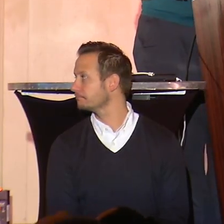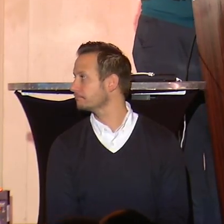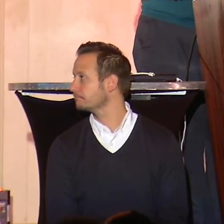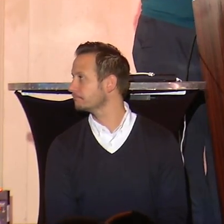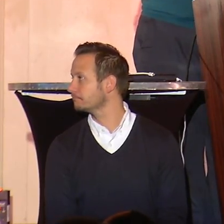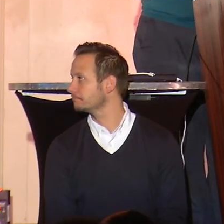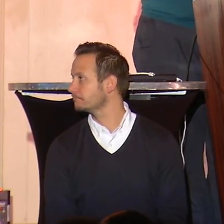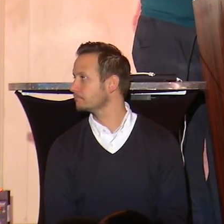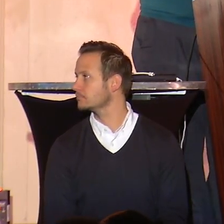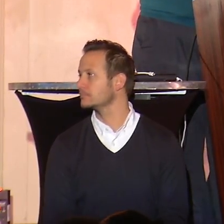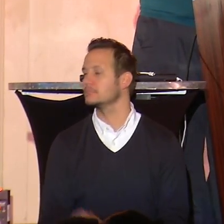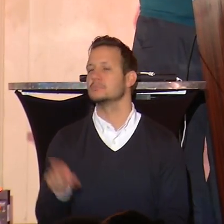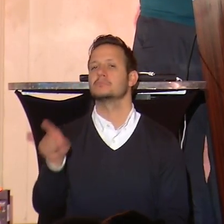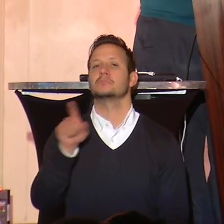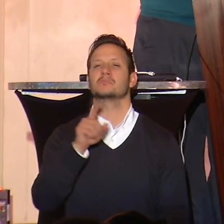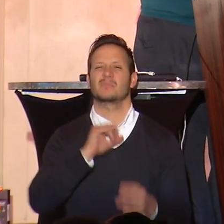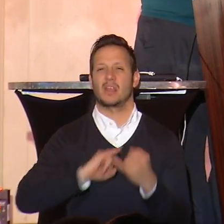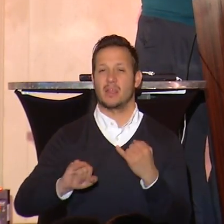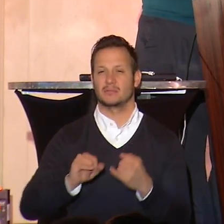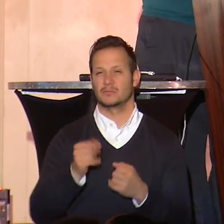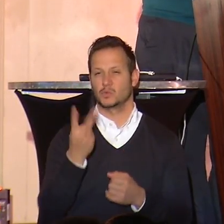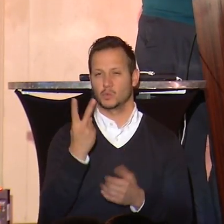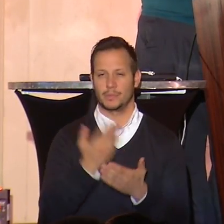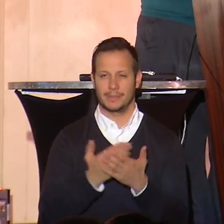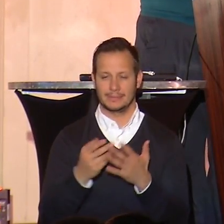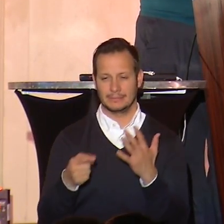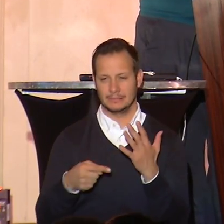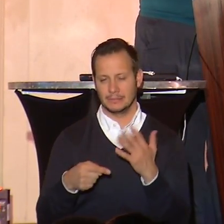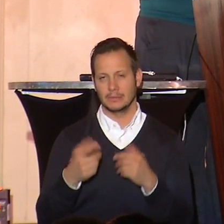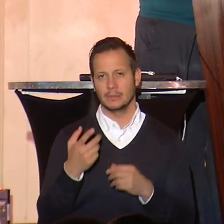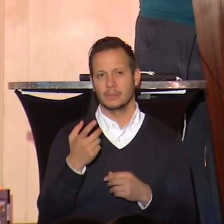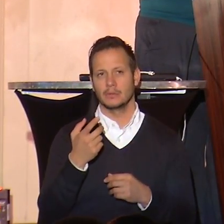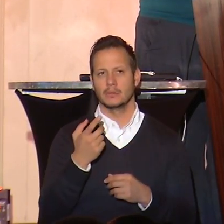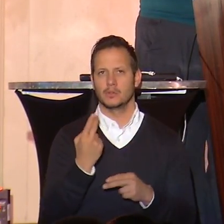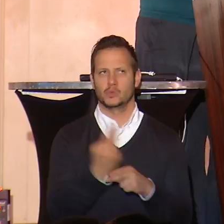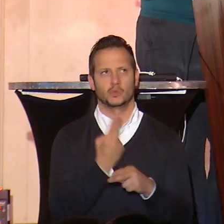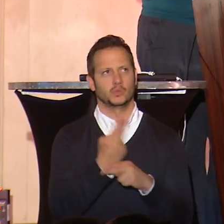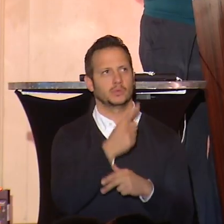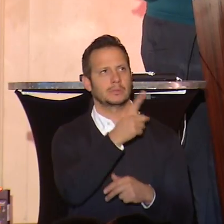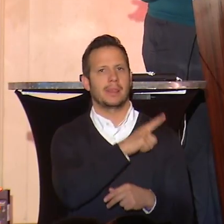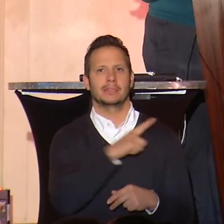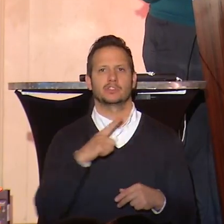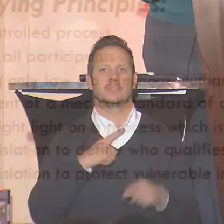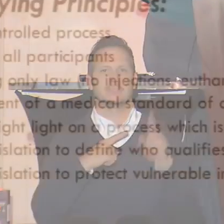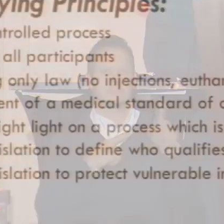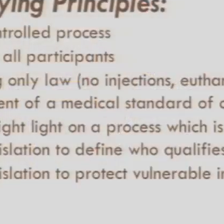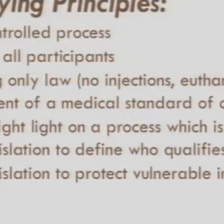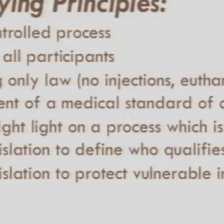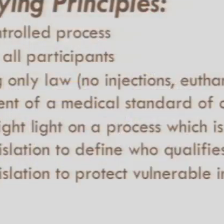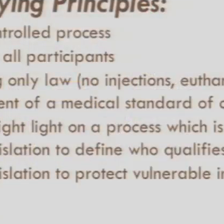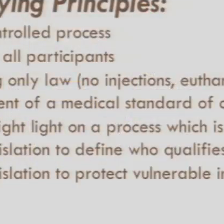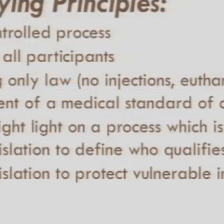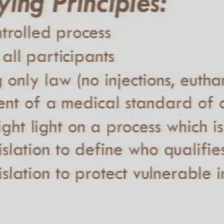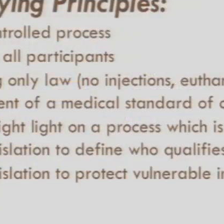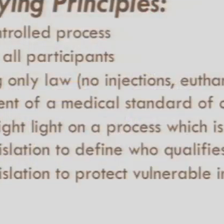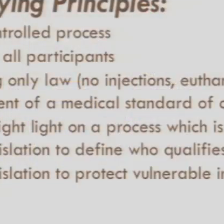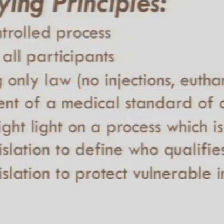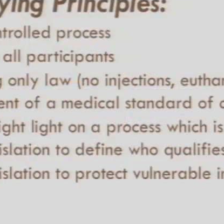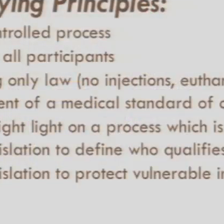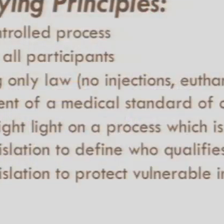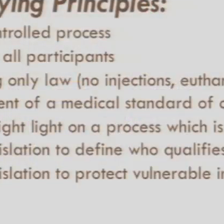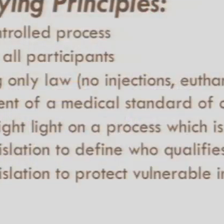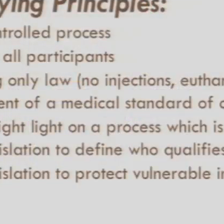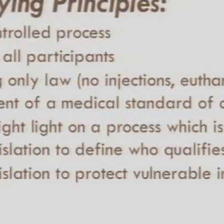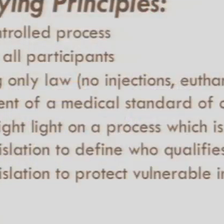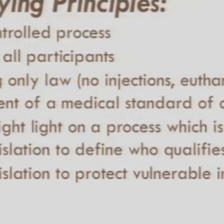The last two things that it does is it uses legislation to define who qualifies. So